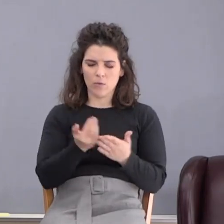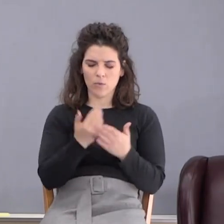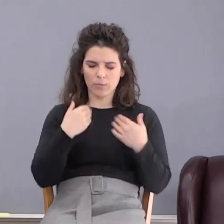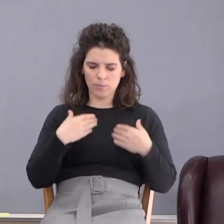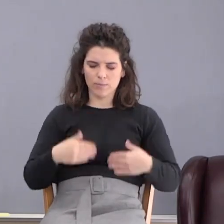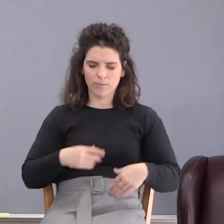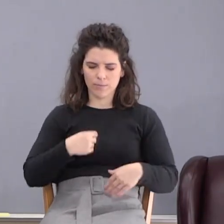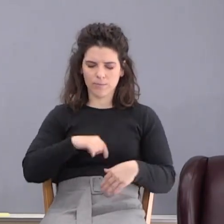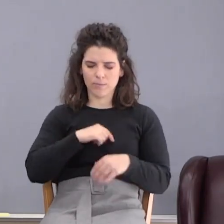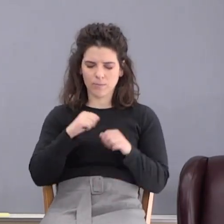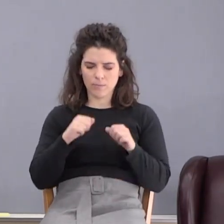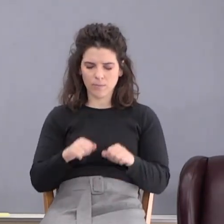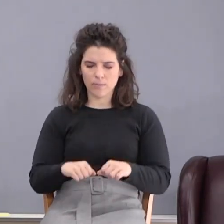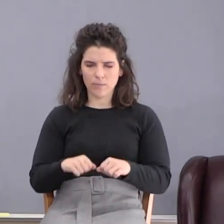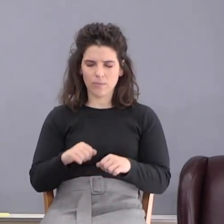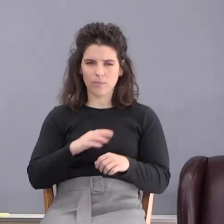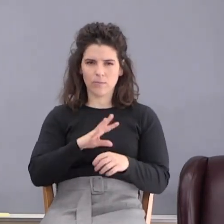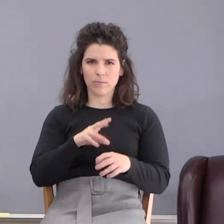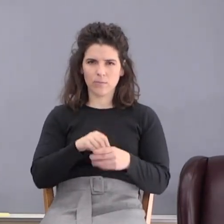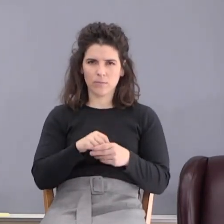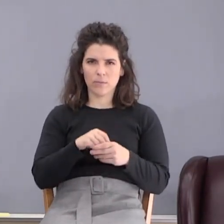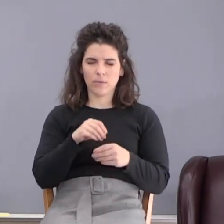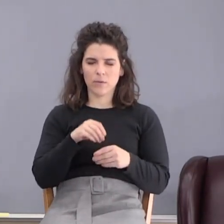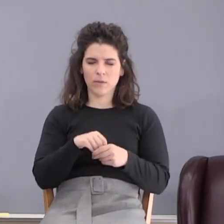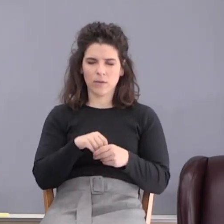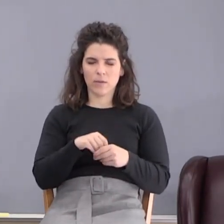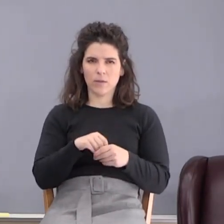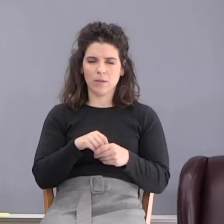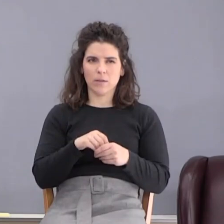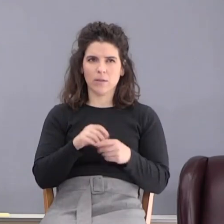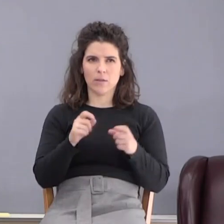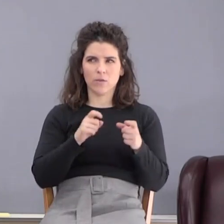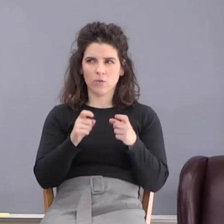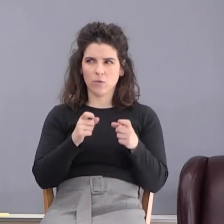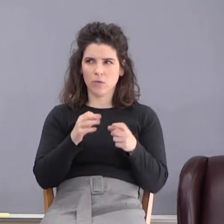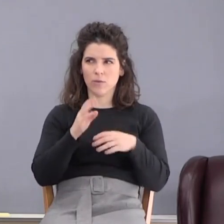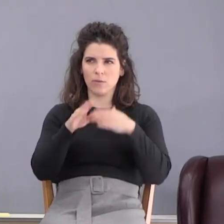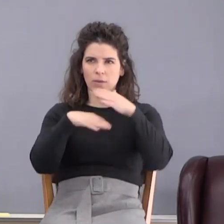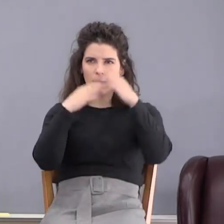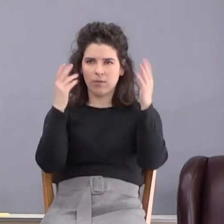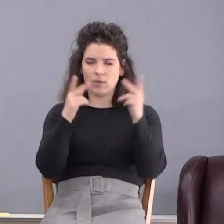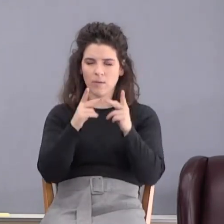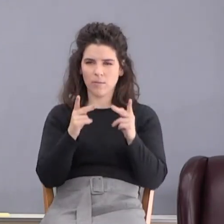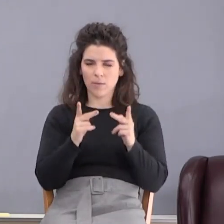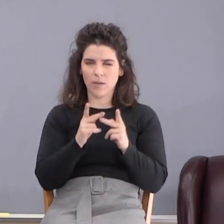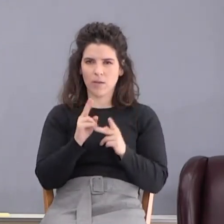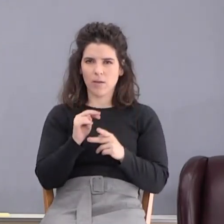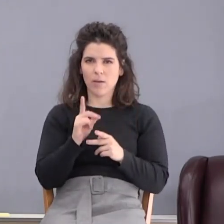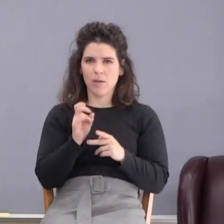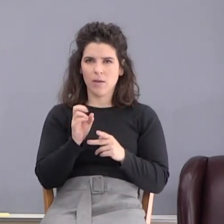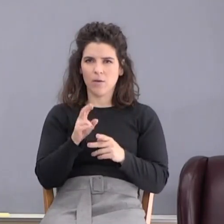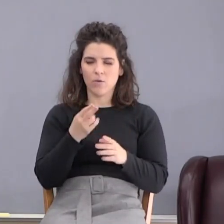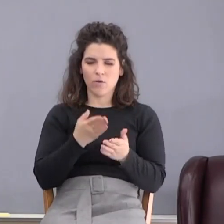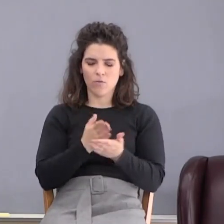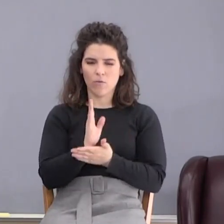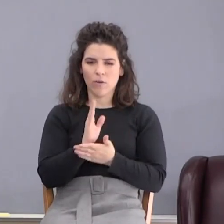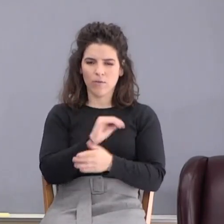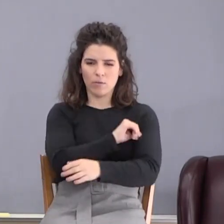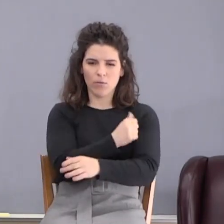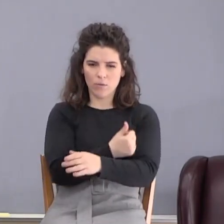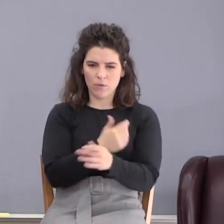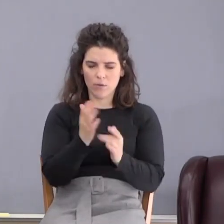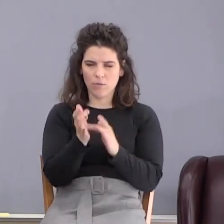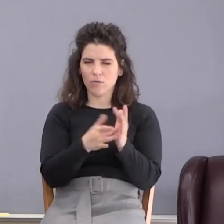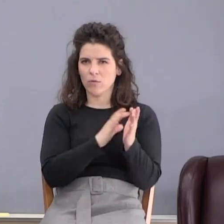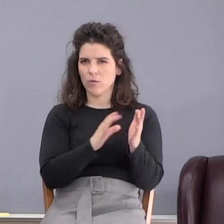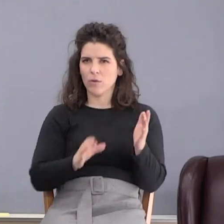so that we can participate in the subjection of the heavenly places under the rightful authority of